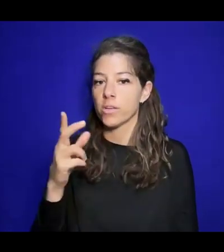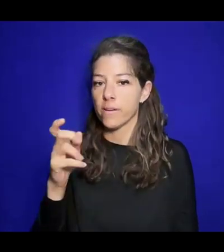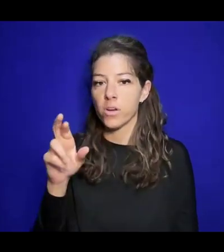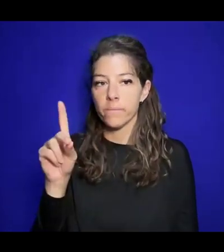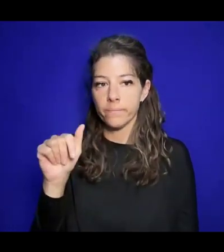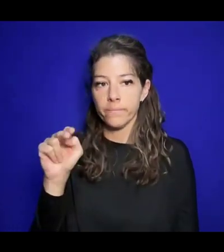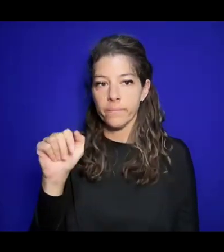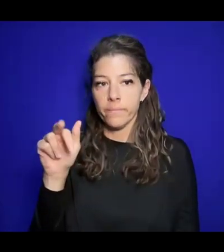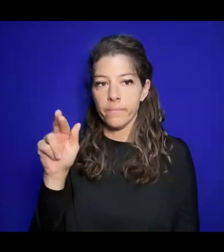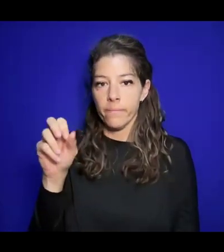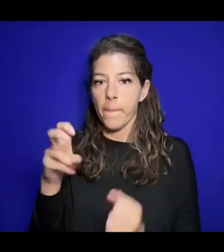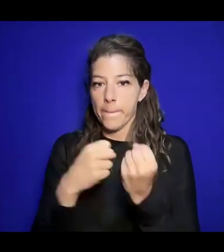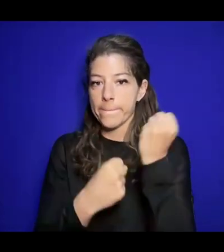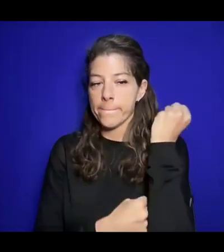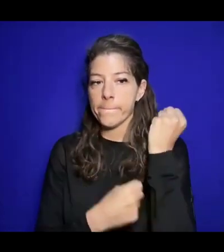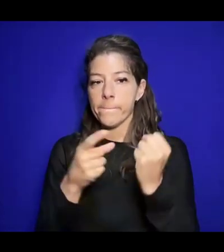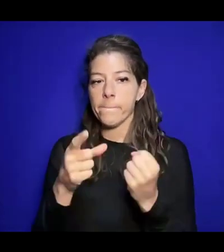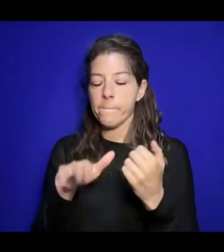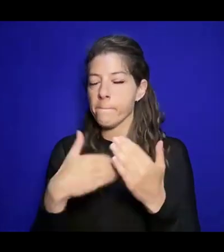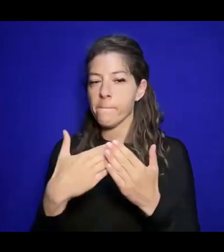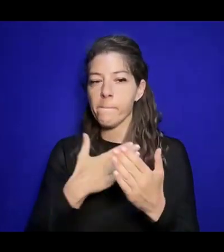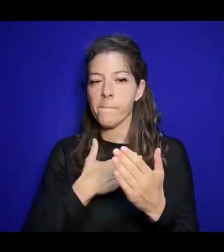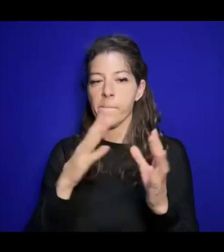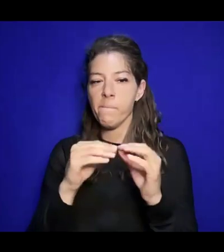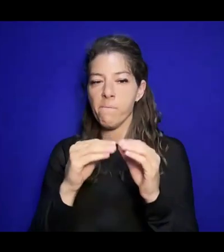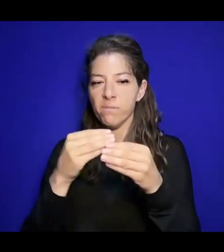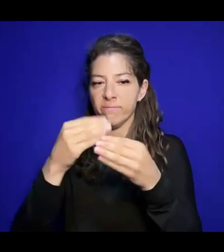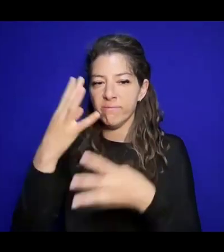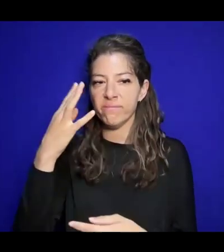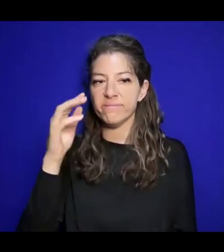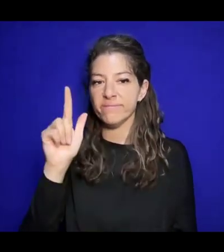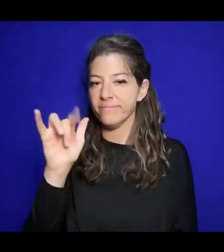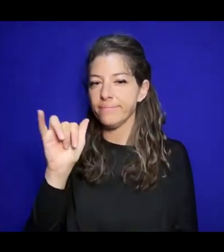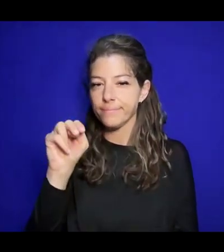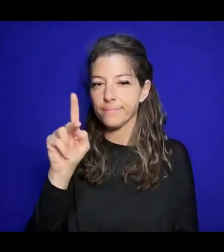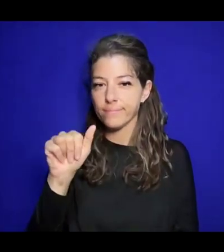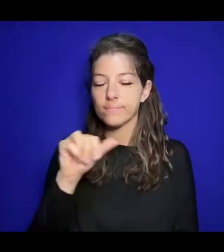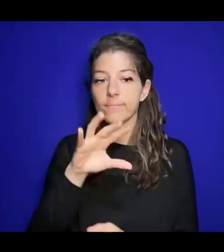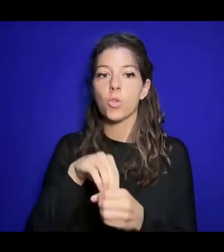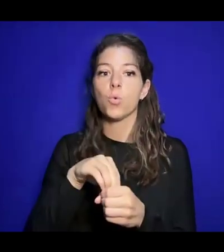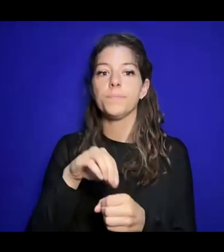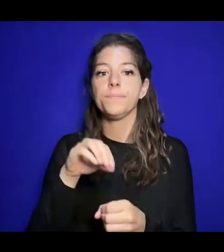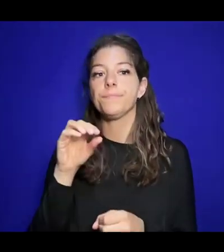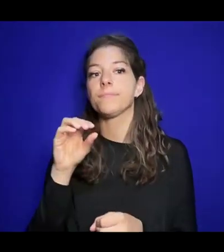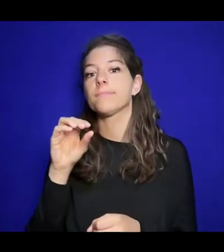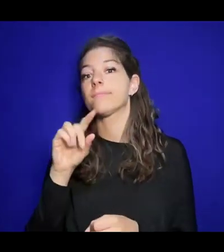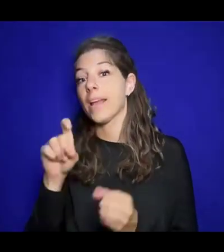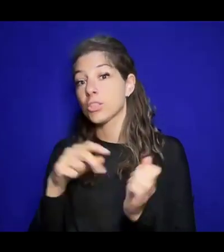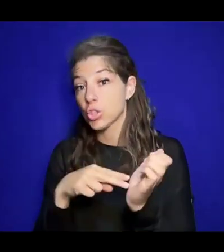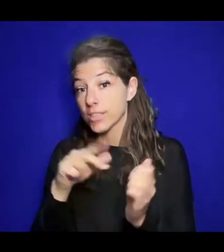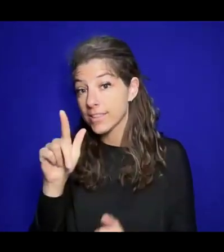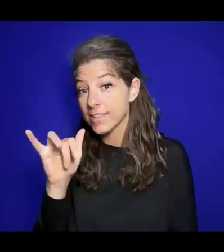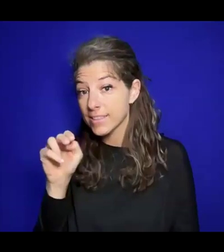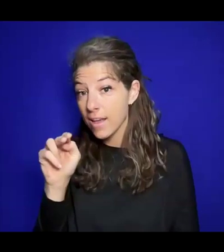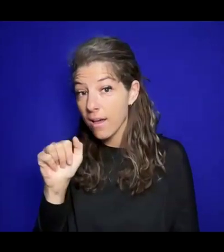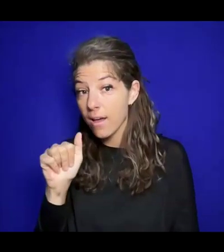Foundation, Nurse Linda, and all my webinars will come up. Those include the Ask Nurse Linda question webinars.